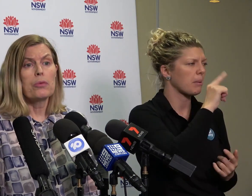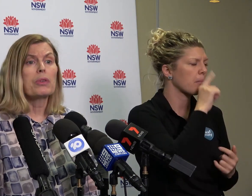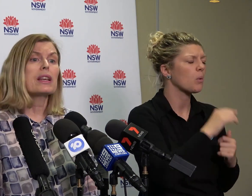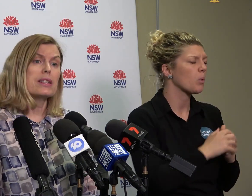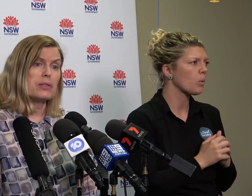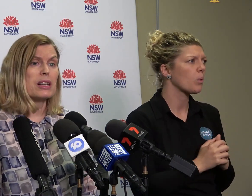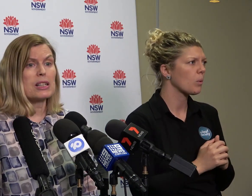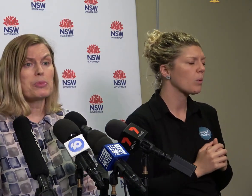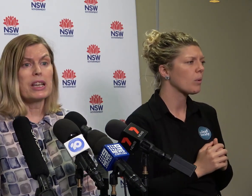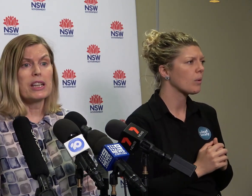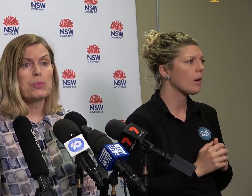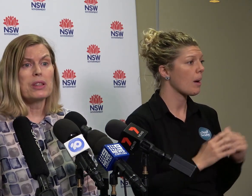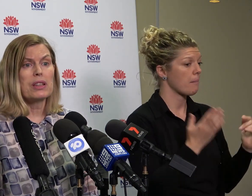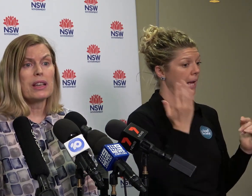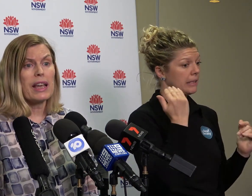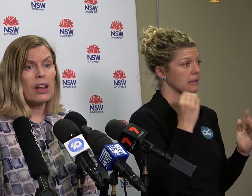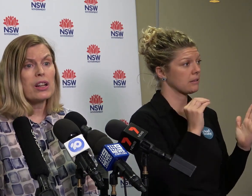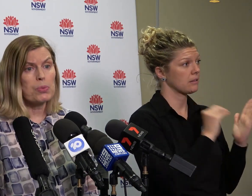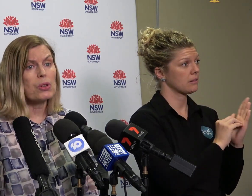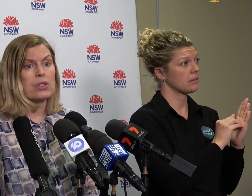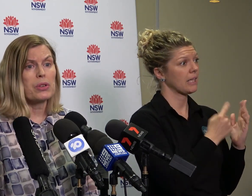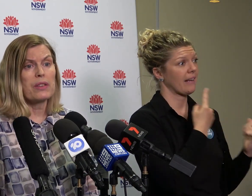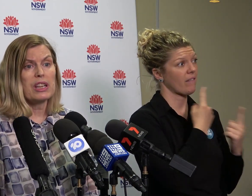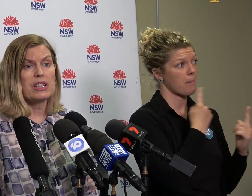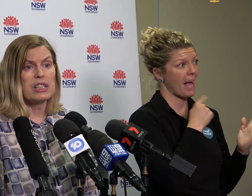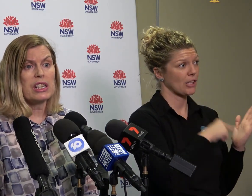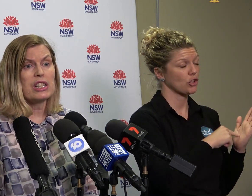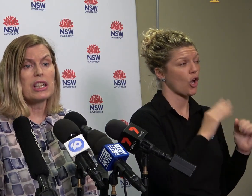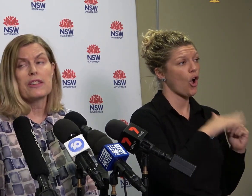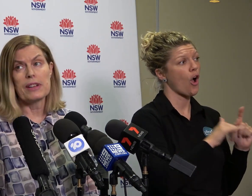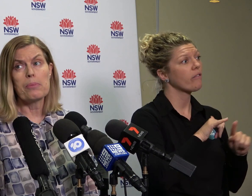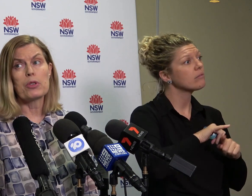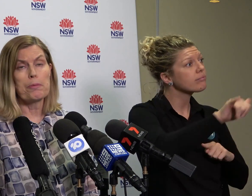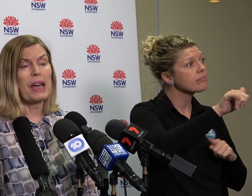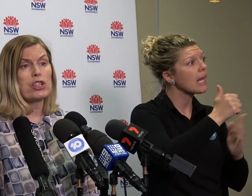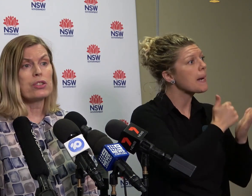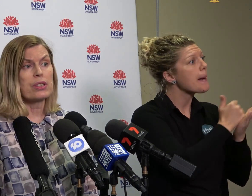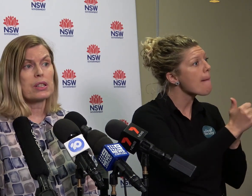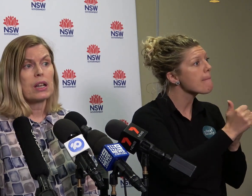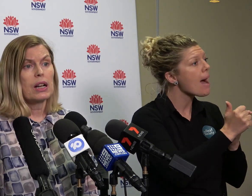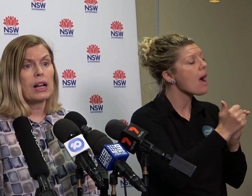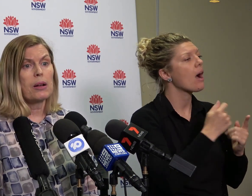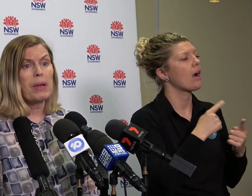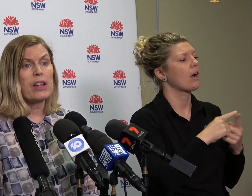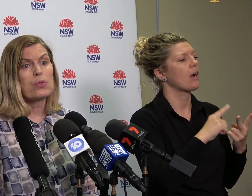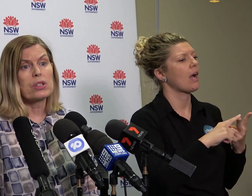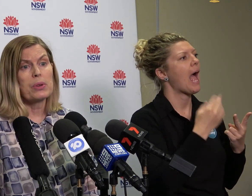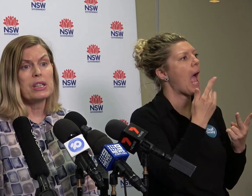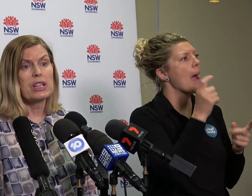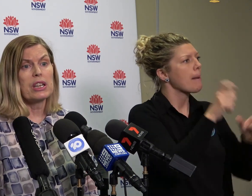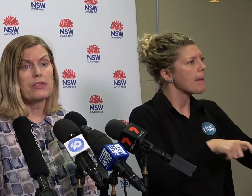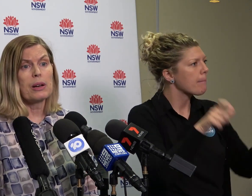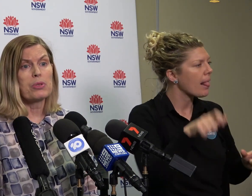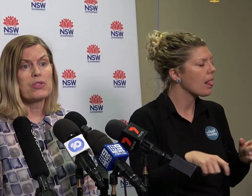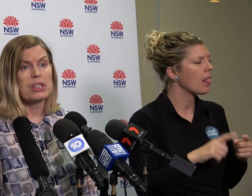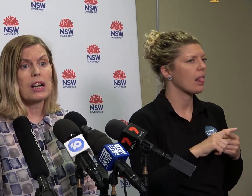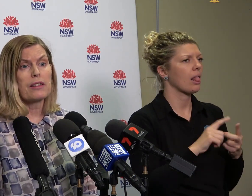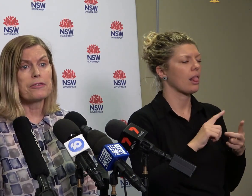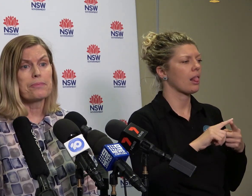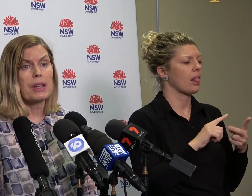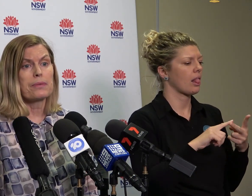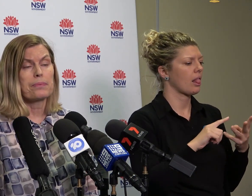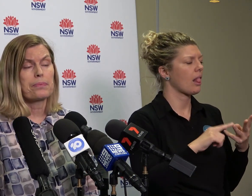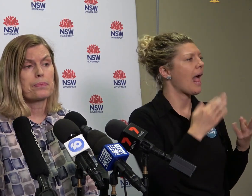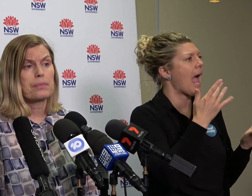the release that's updating with the airlines, we'll also give an indicative number of patients and also an indicative number of